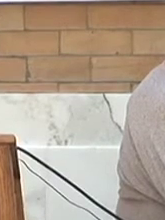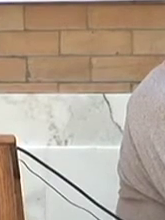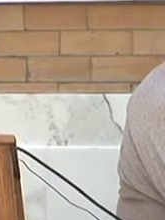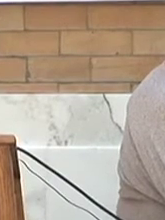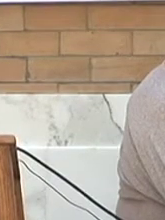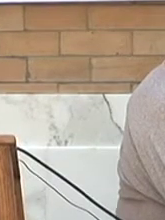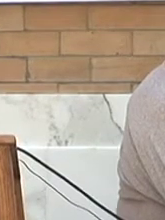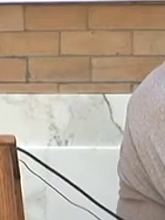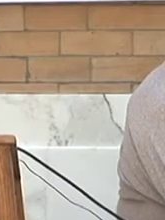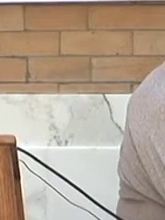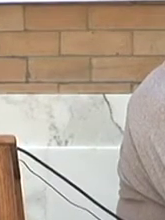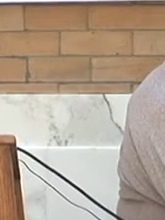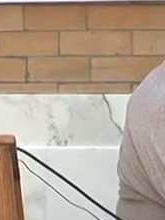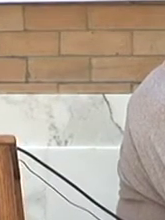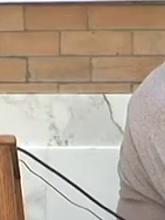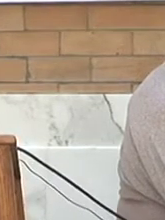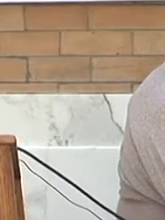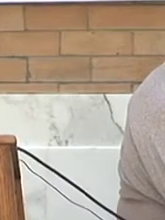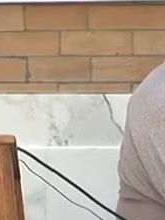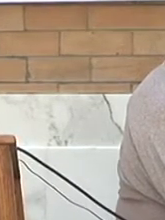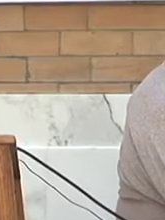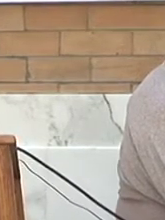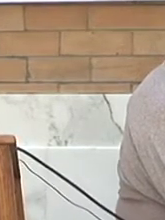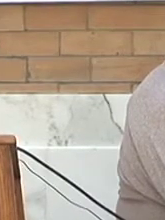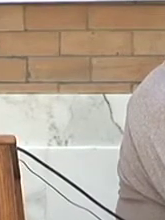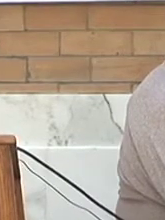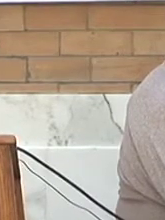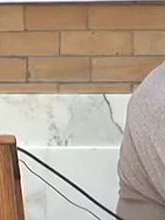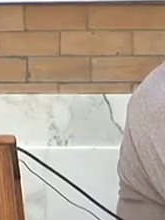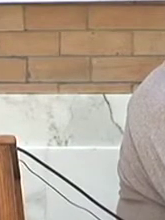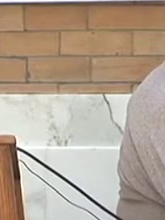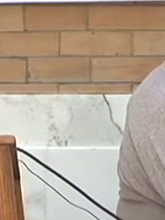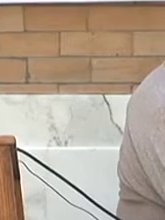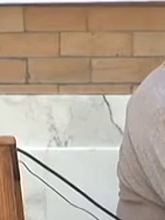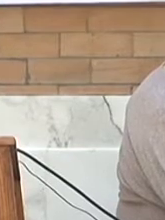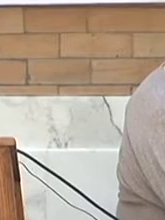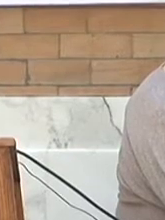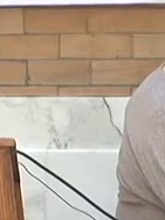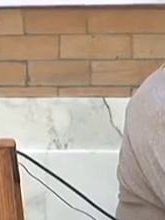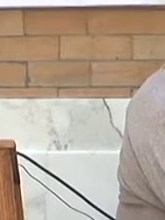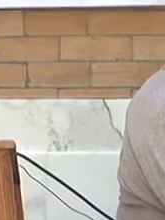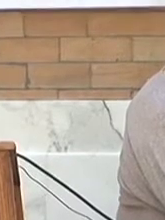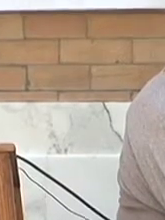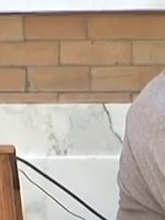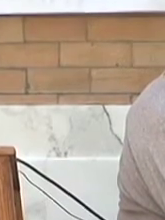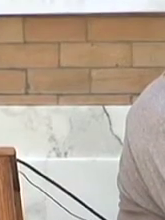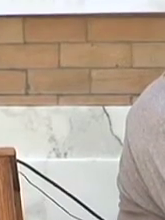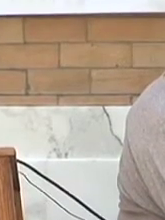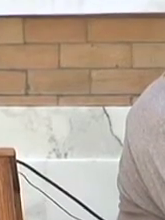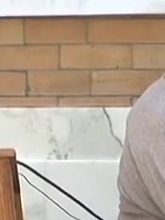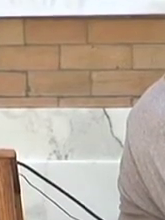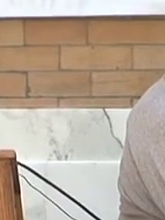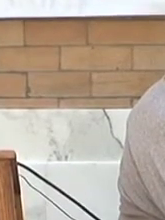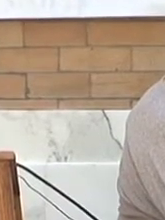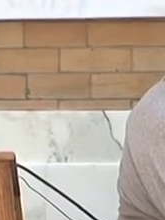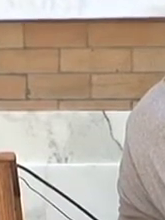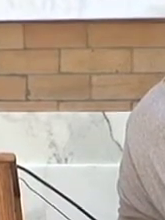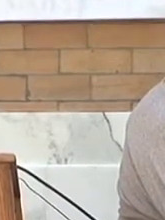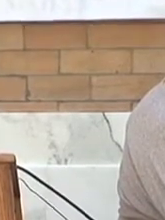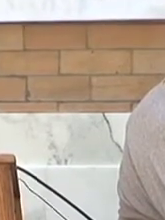to go to a self-advocacy event and meetings, to go to music and dance